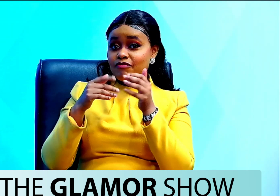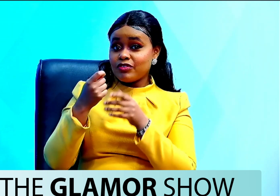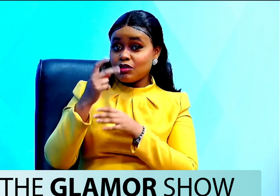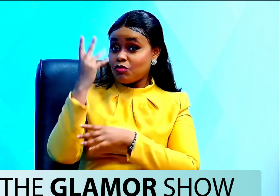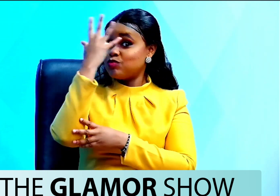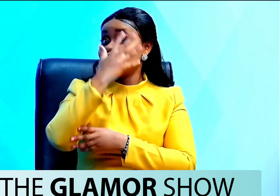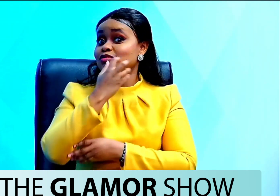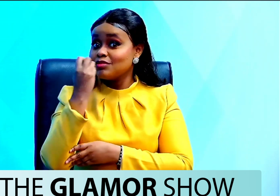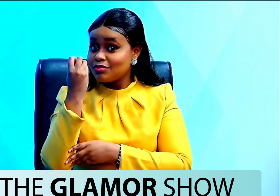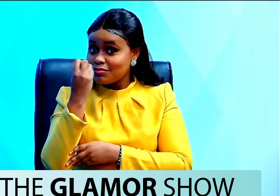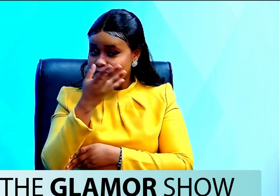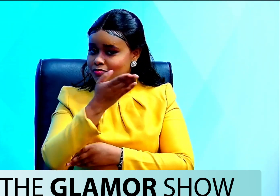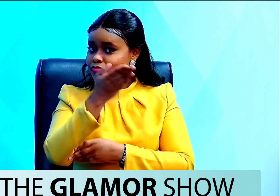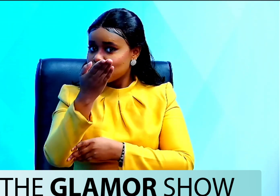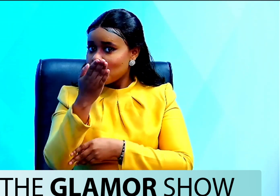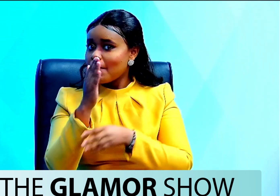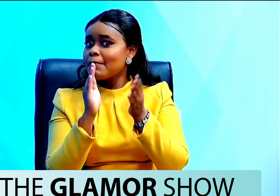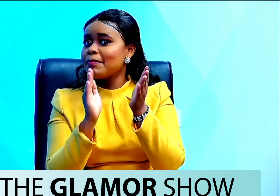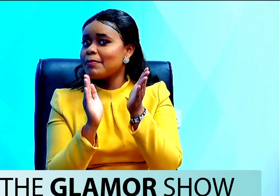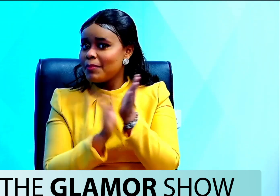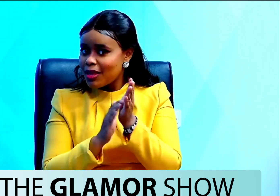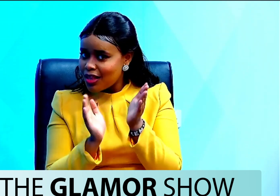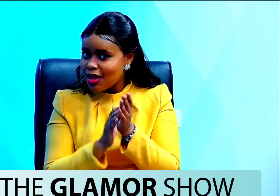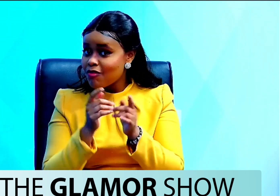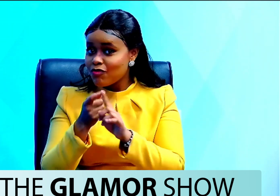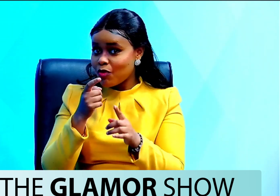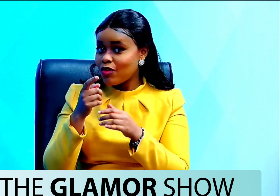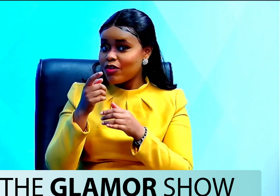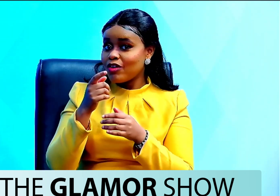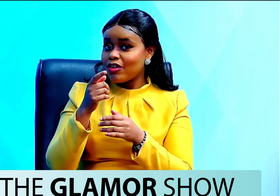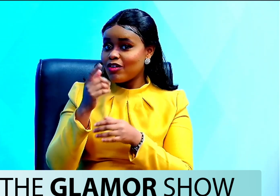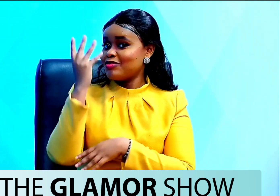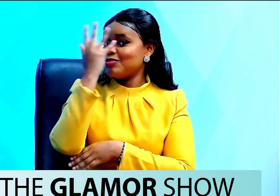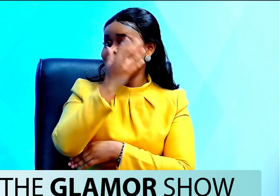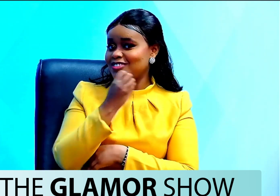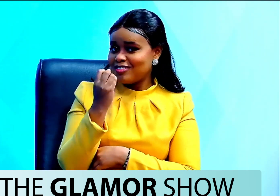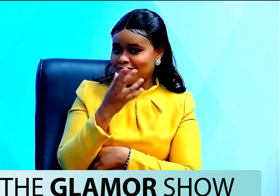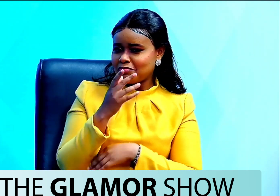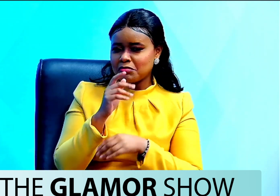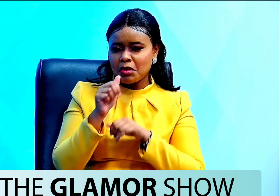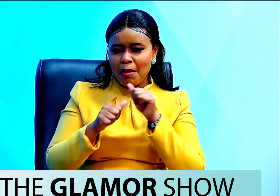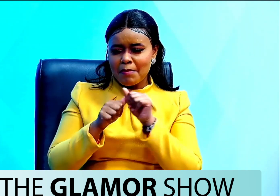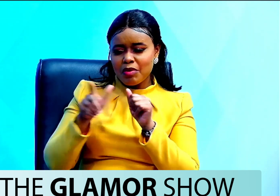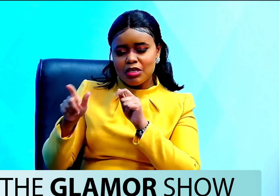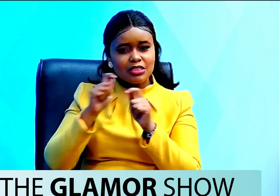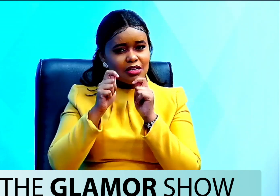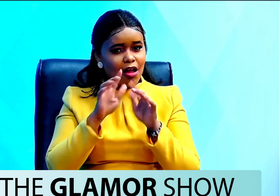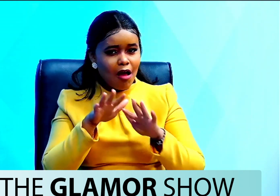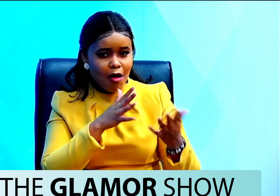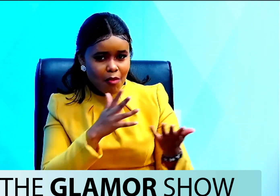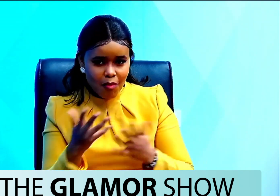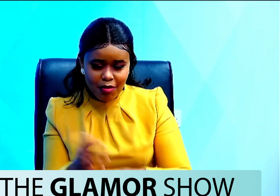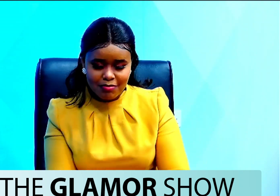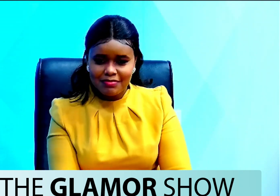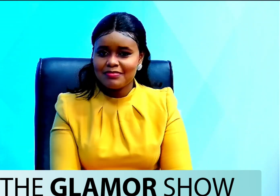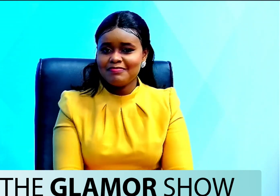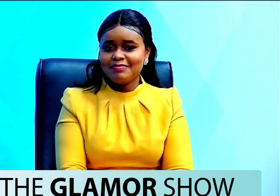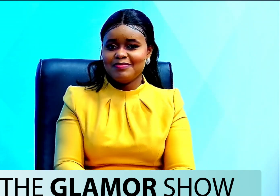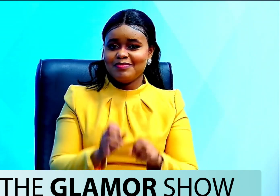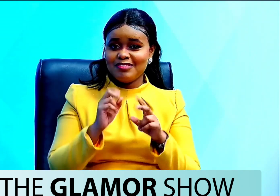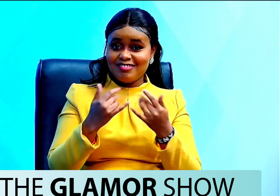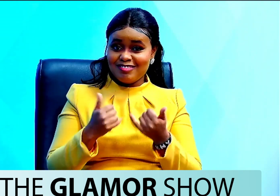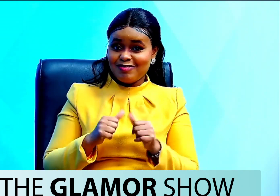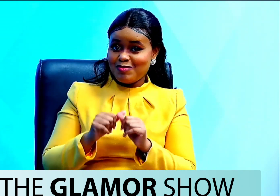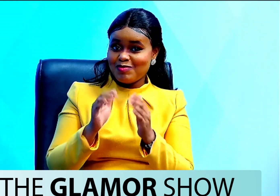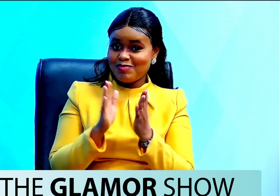please join us here at Science TV, the Glamour Show, and make sure you're leaving your comments in the comment section. Make sure you're